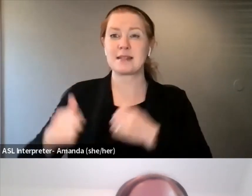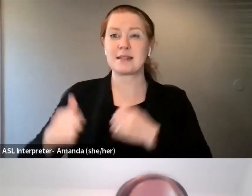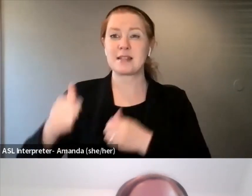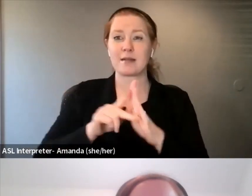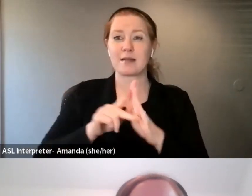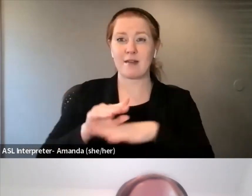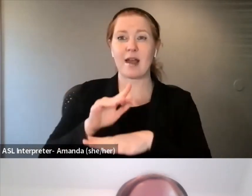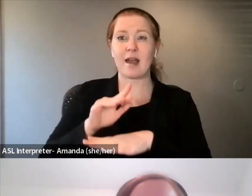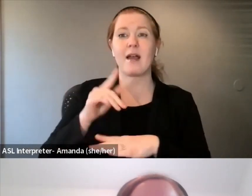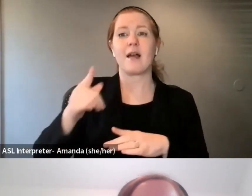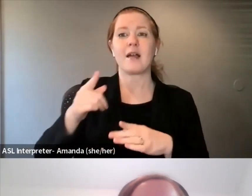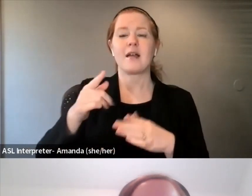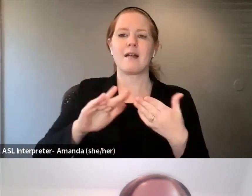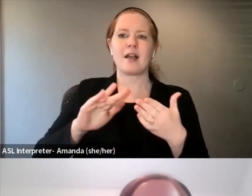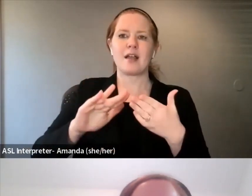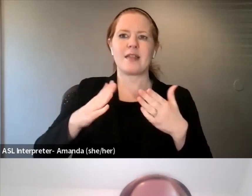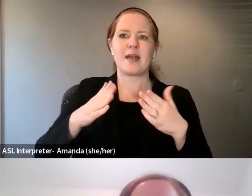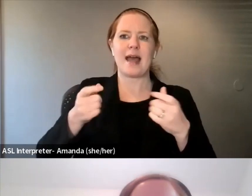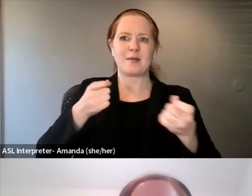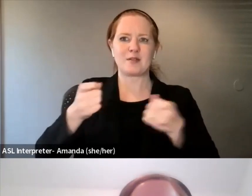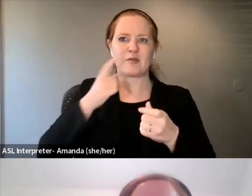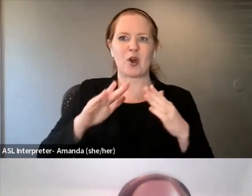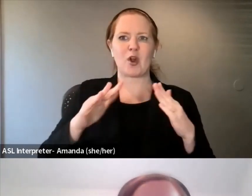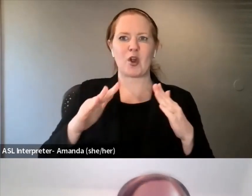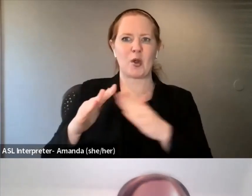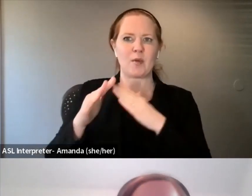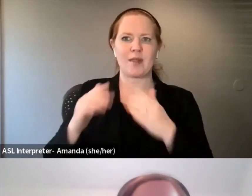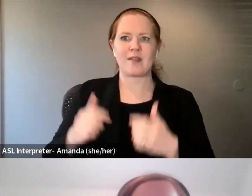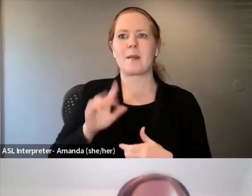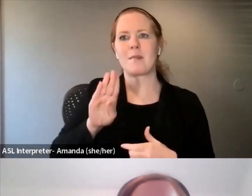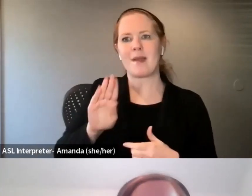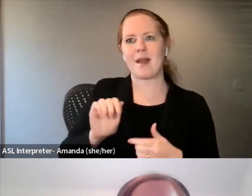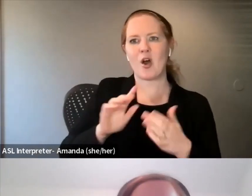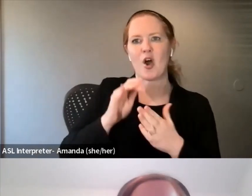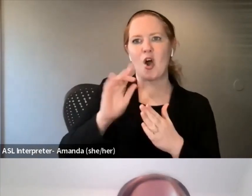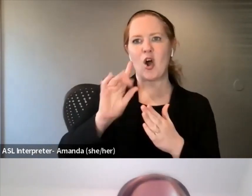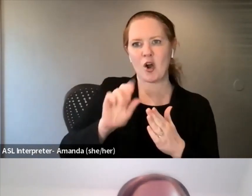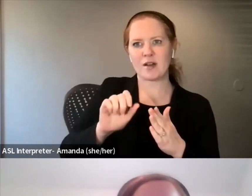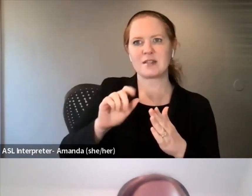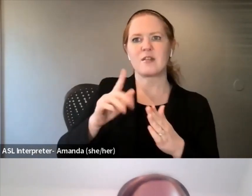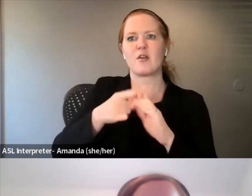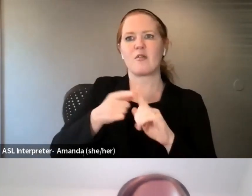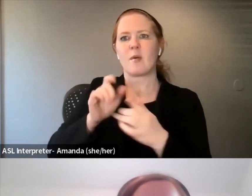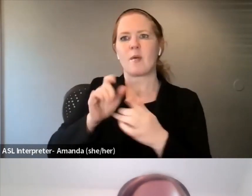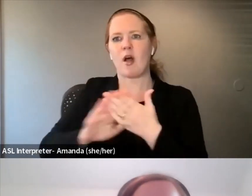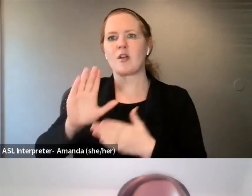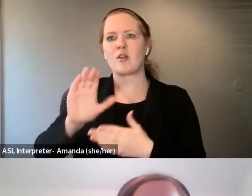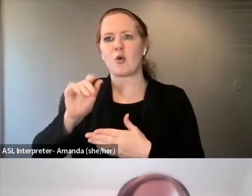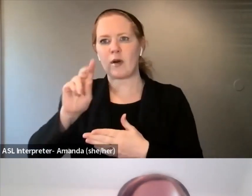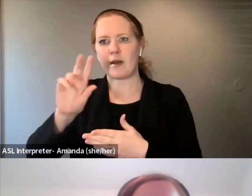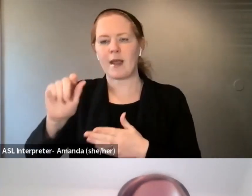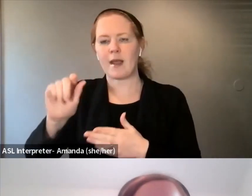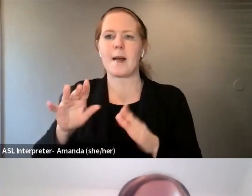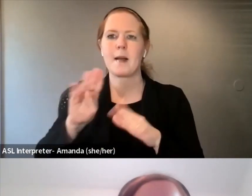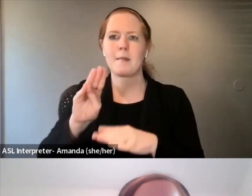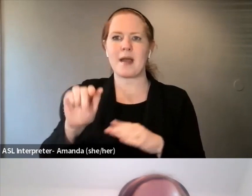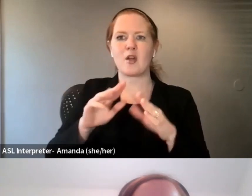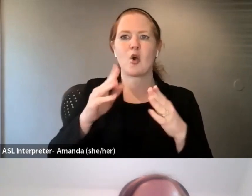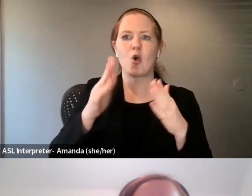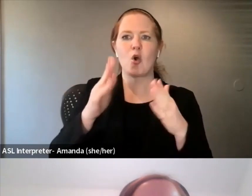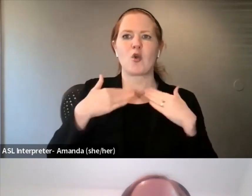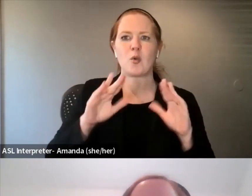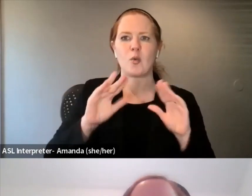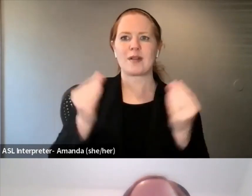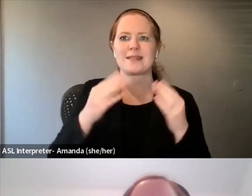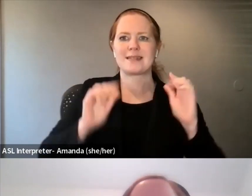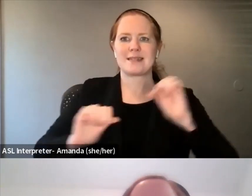Administration for Community Living. She has a Bachelor of Arts and an honorary doctorate from College Misericordia and a Master's of Human Organization Science and